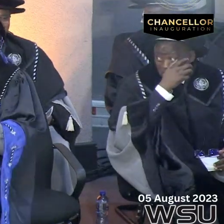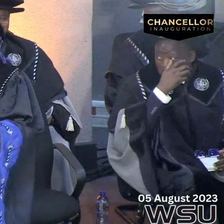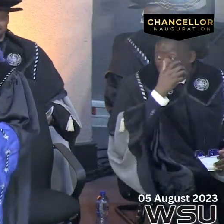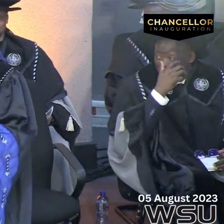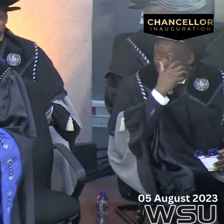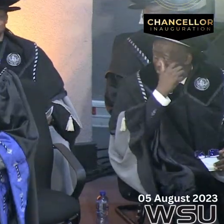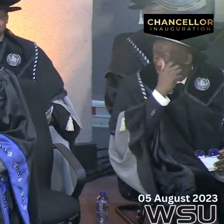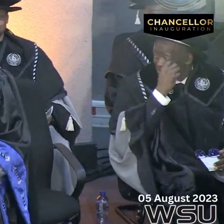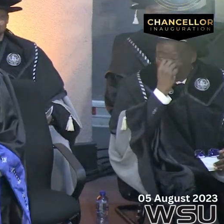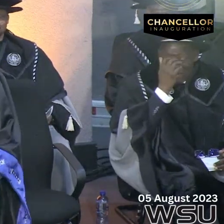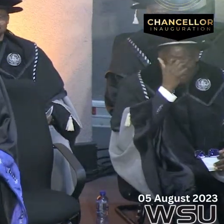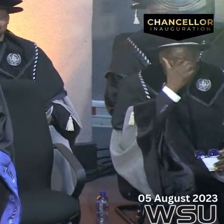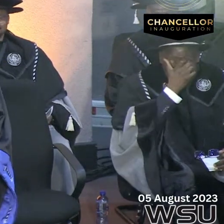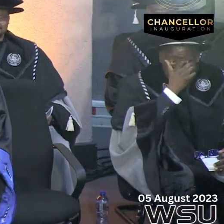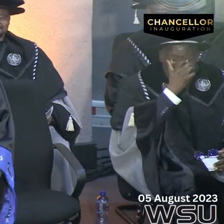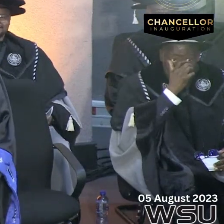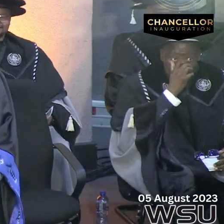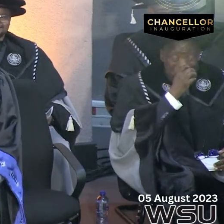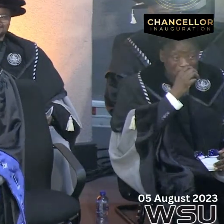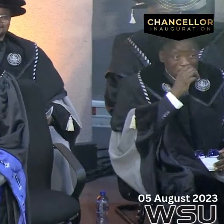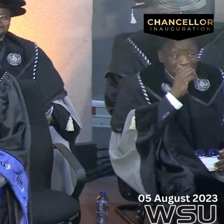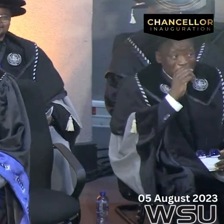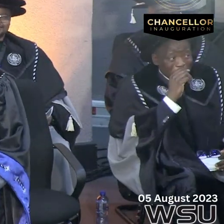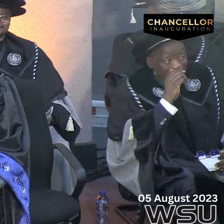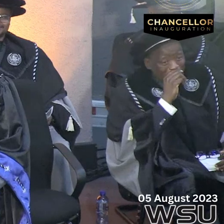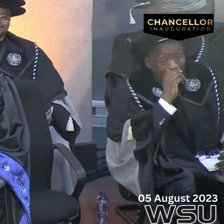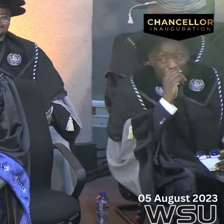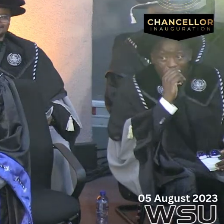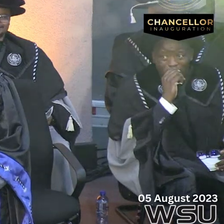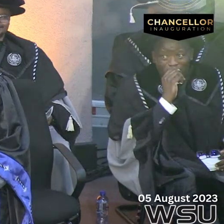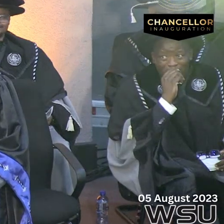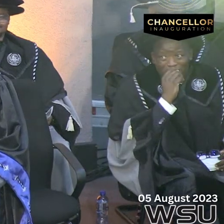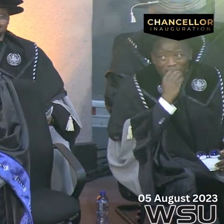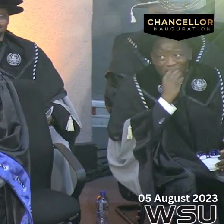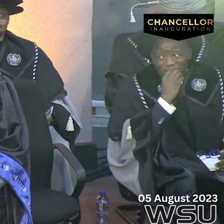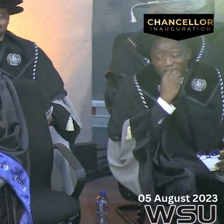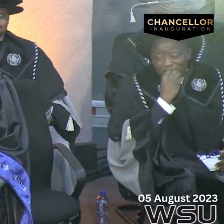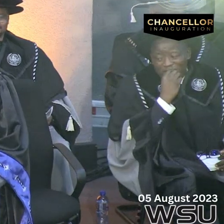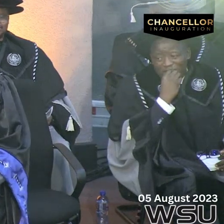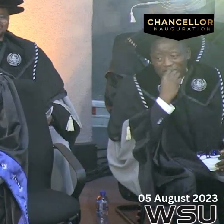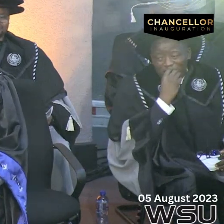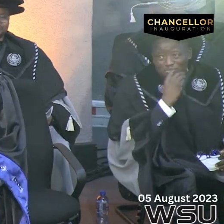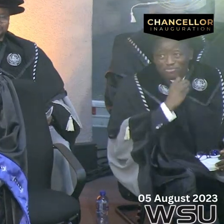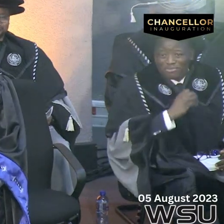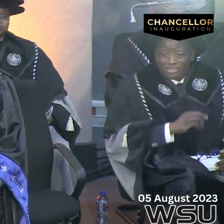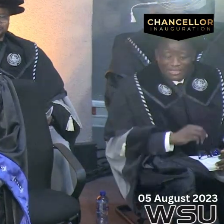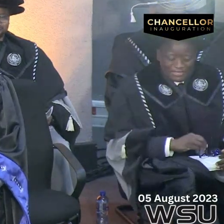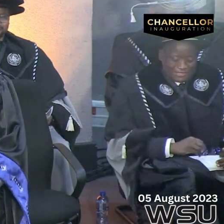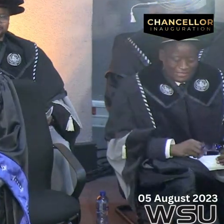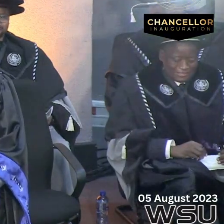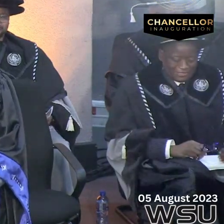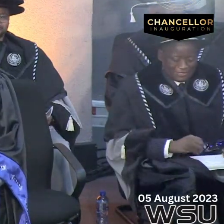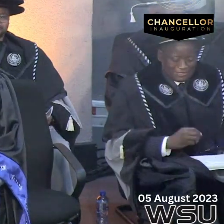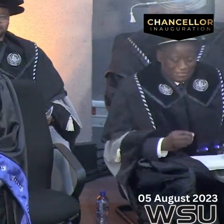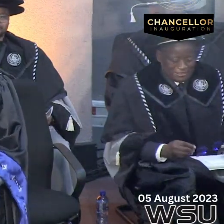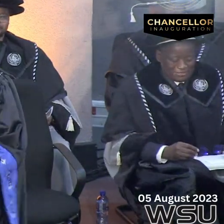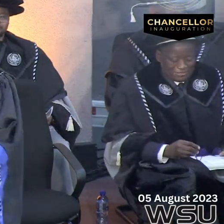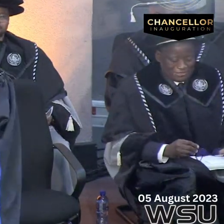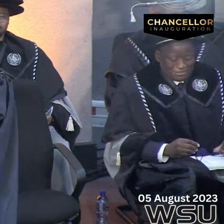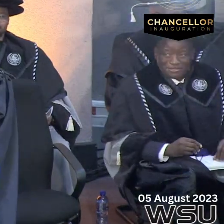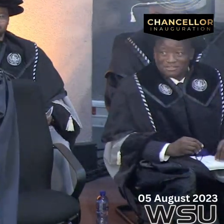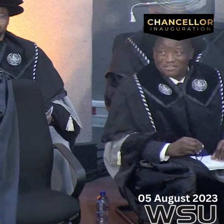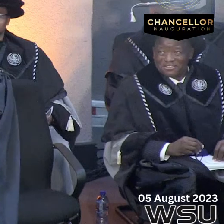turned upside down. Ndicinga niyavamos. Xa sowugugile awushumayeli 20